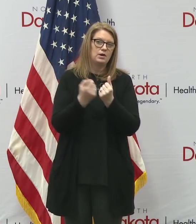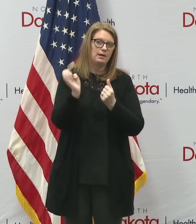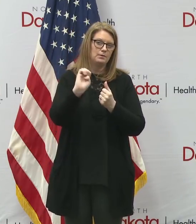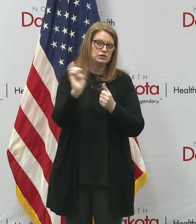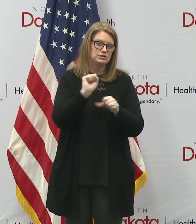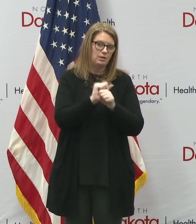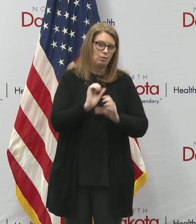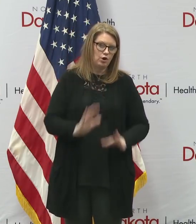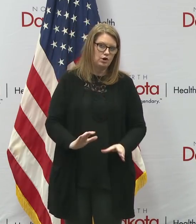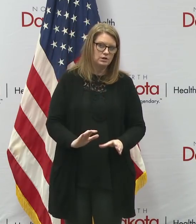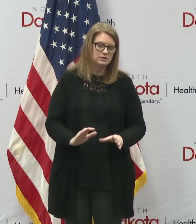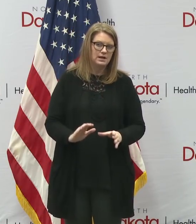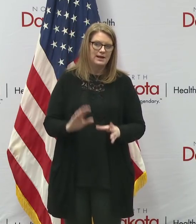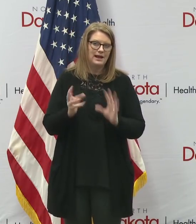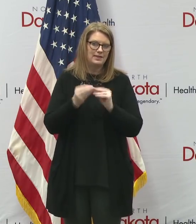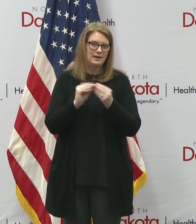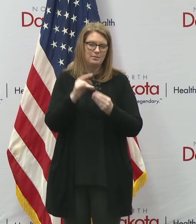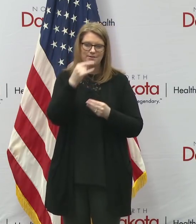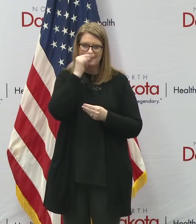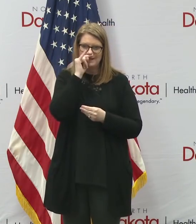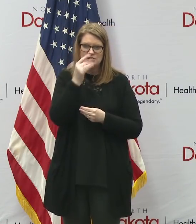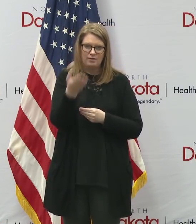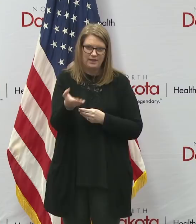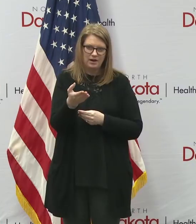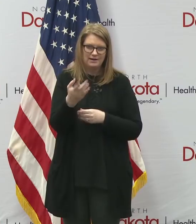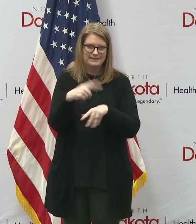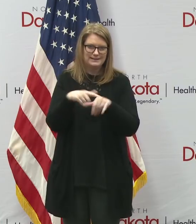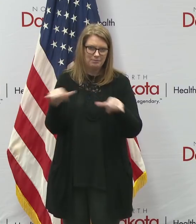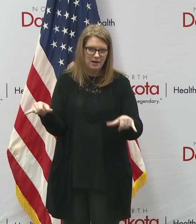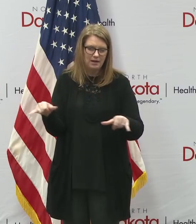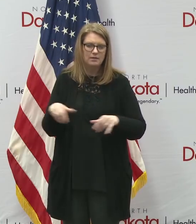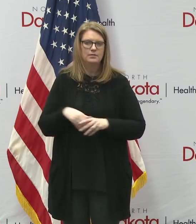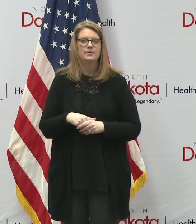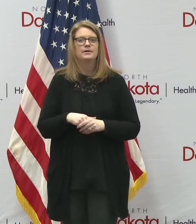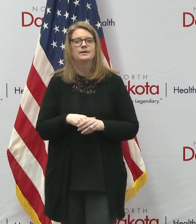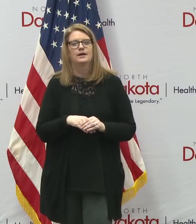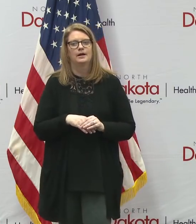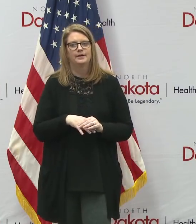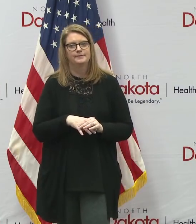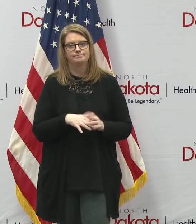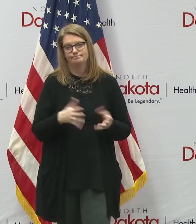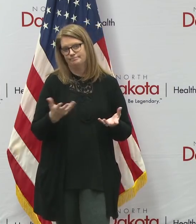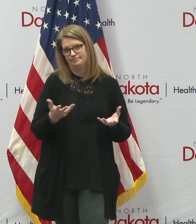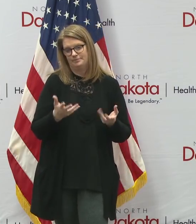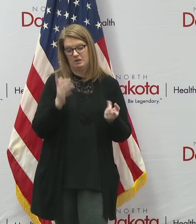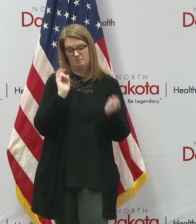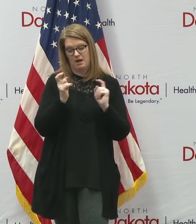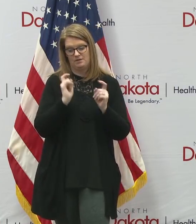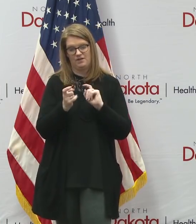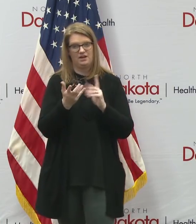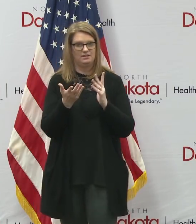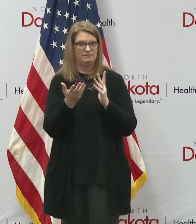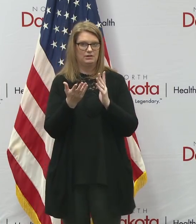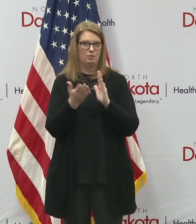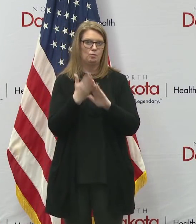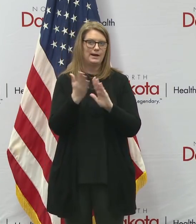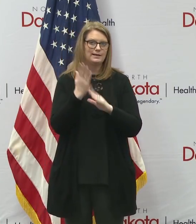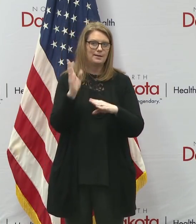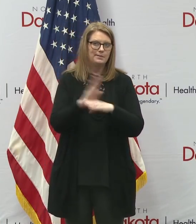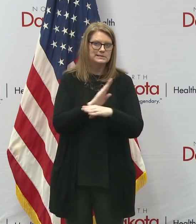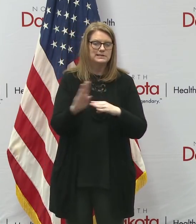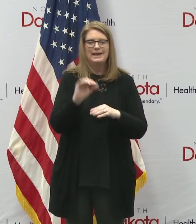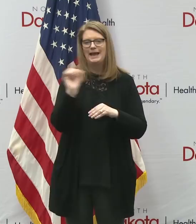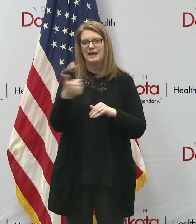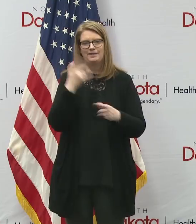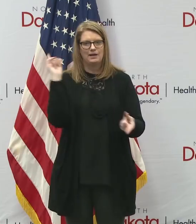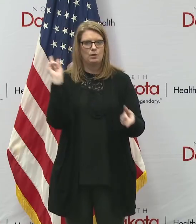the density in terms of the number of kids that are there at one time. And so part of modified operating procedures is anything that might